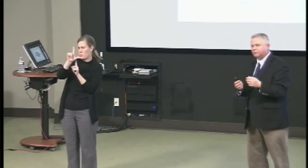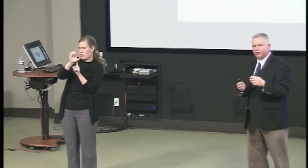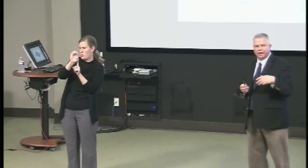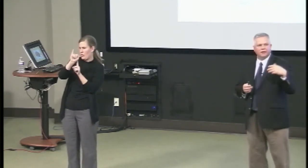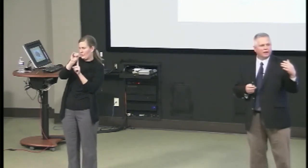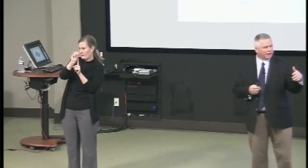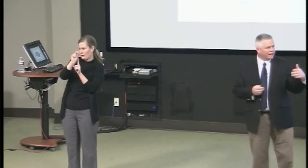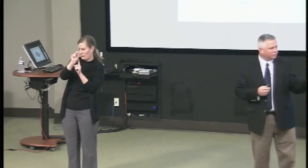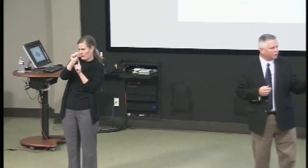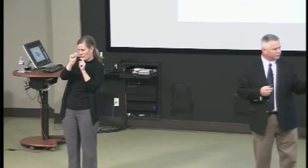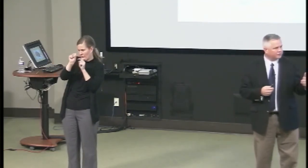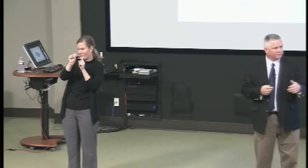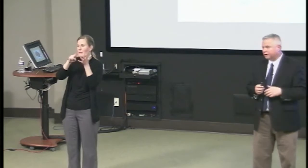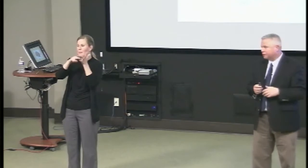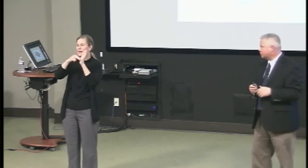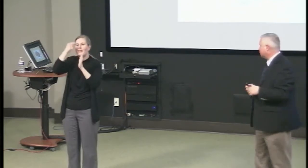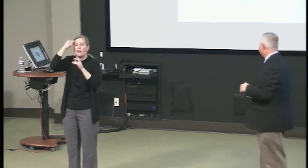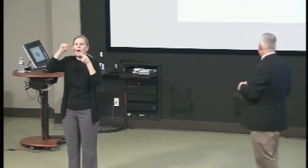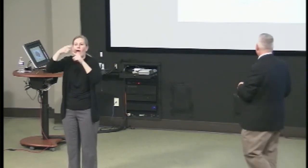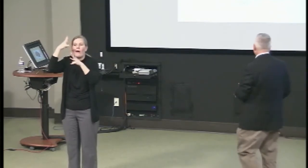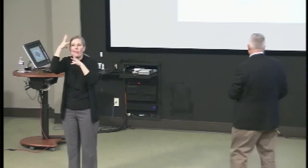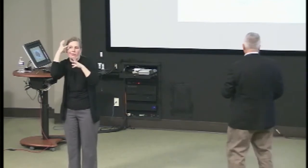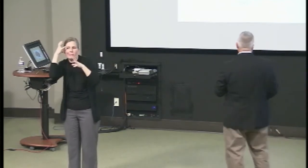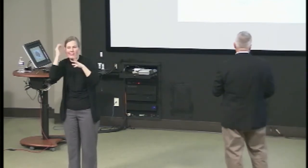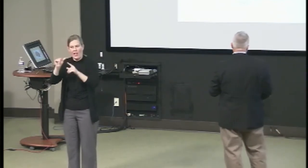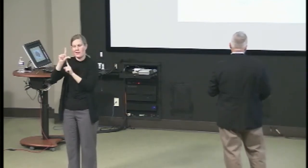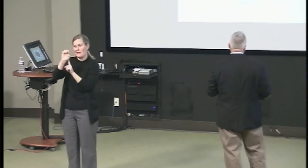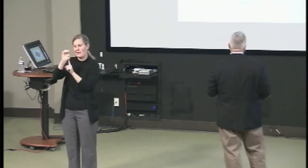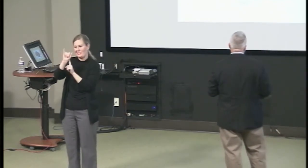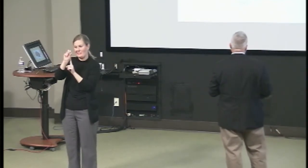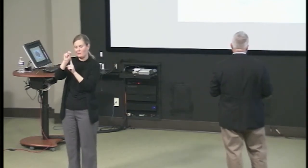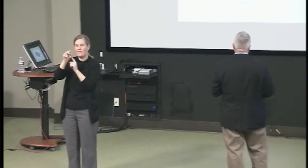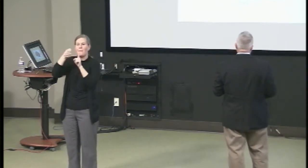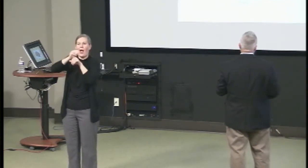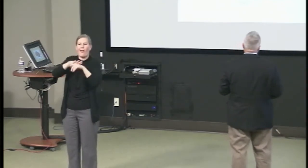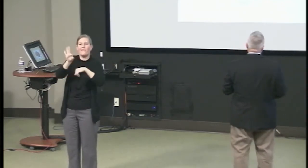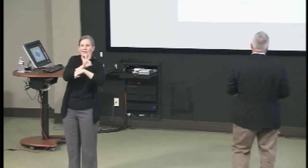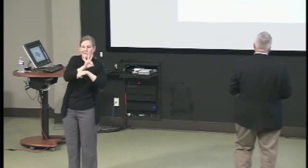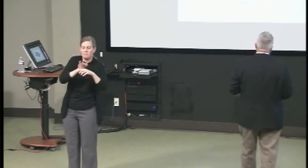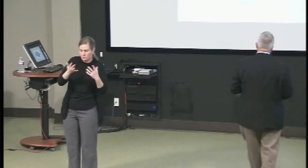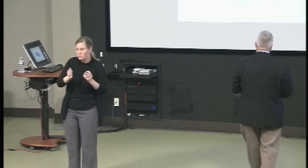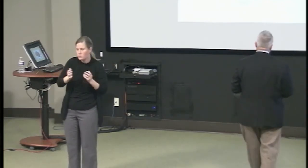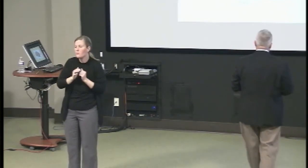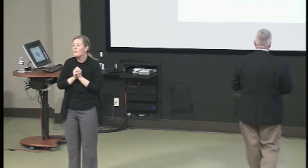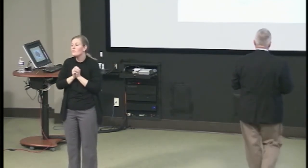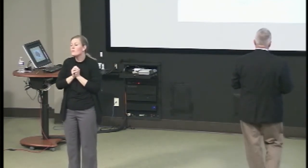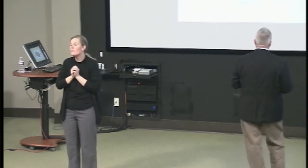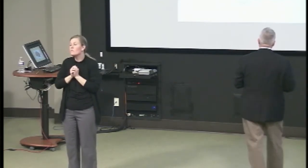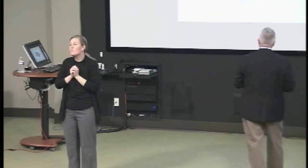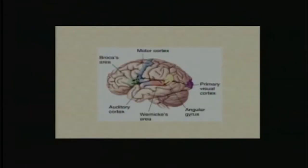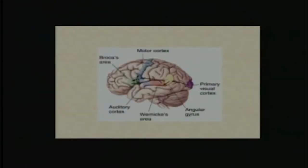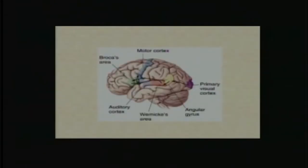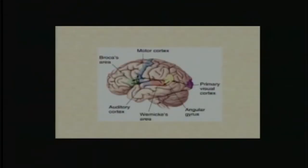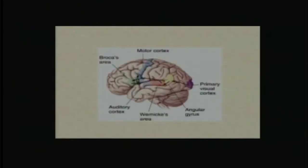piece of brain and have lost some function. And the very simple classic Wernicke's,